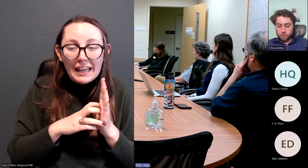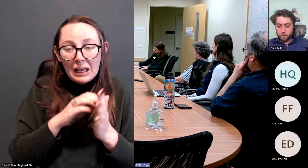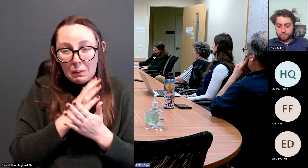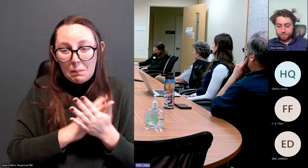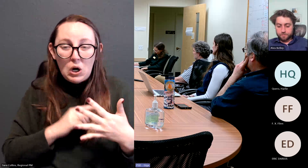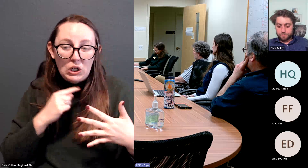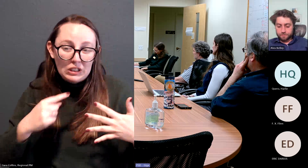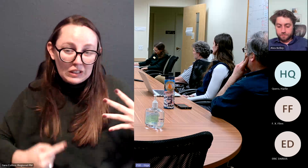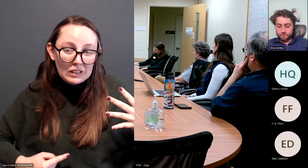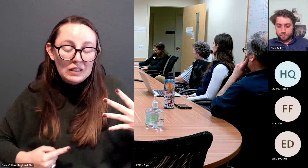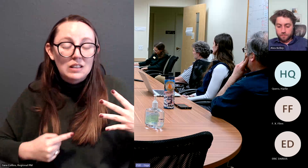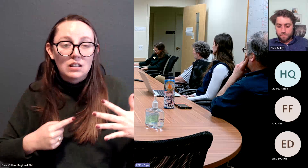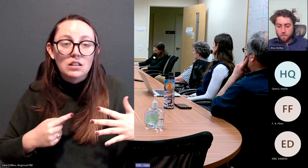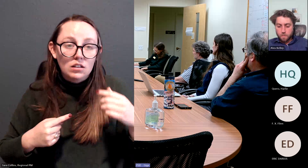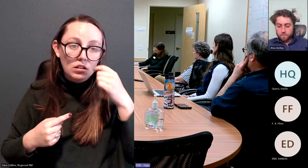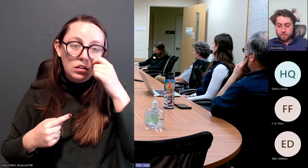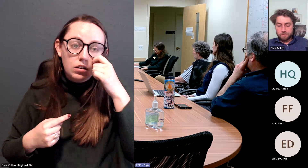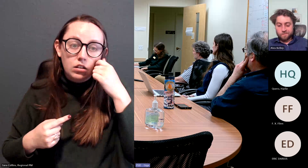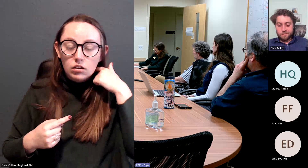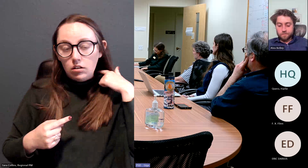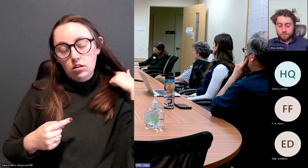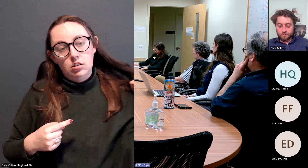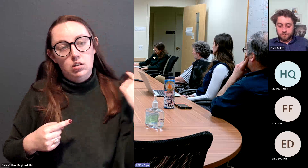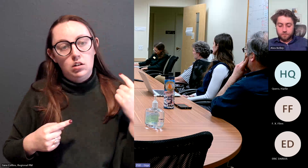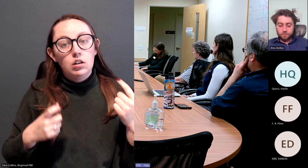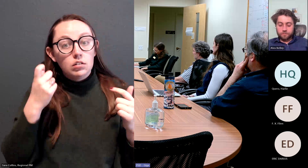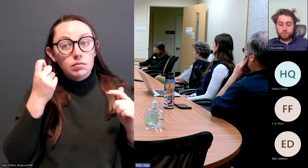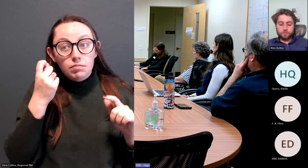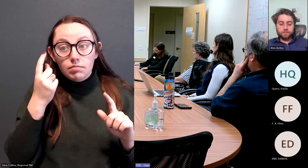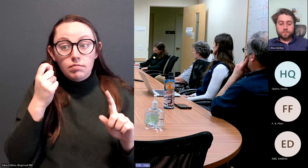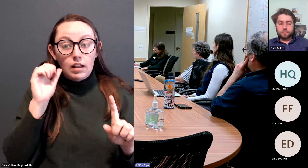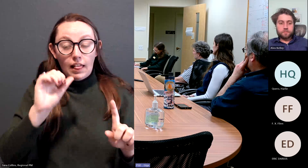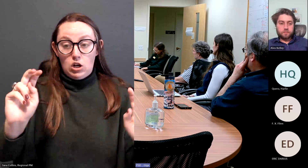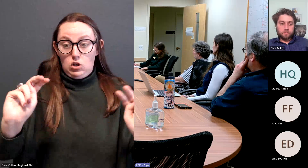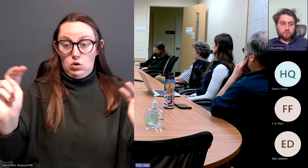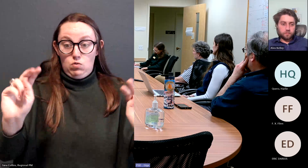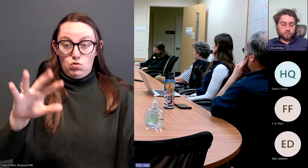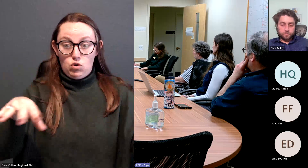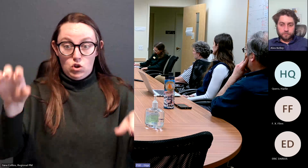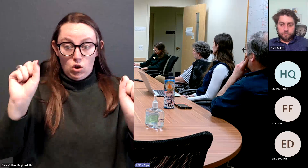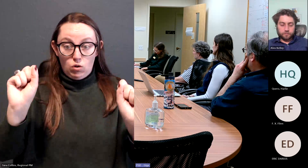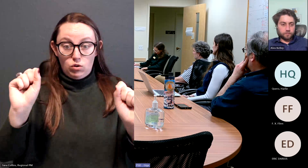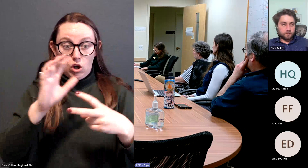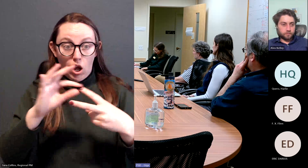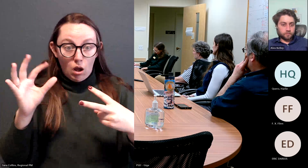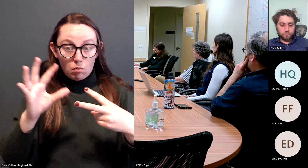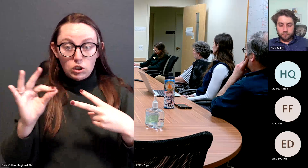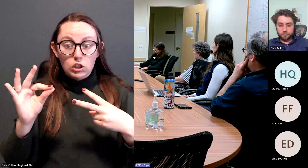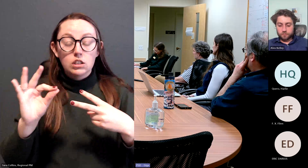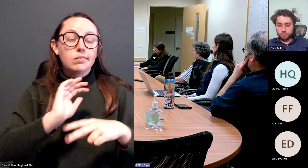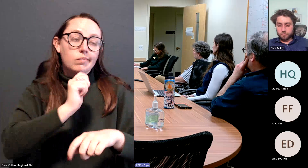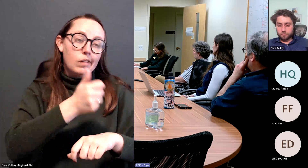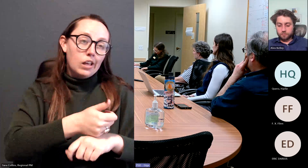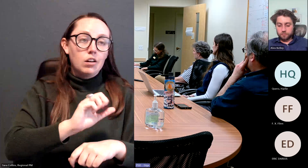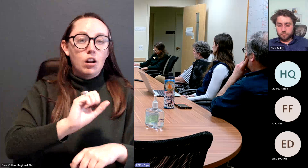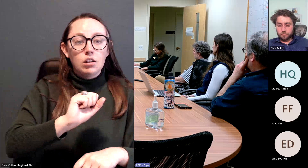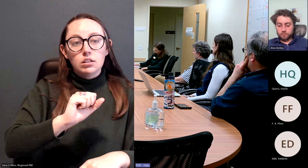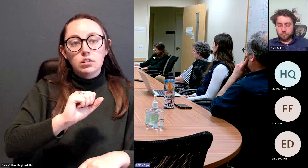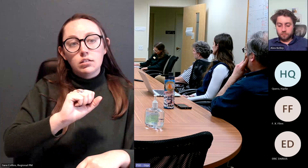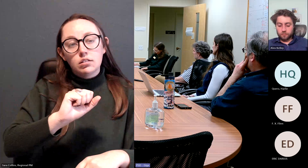whole elaboration of neutral host options based on spectrum, based on